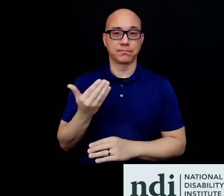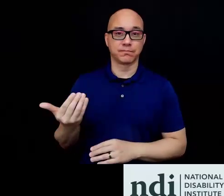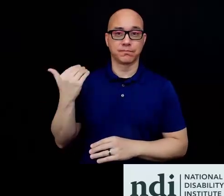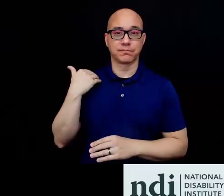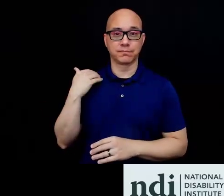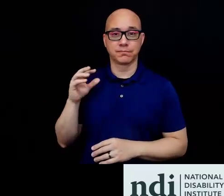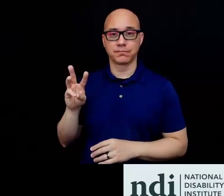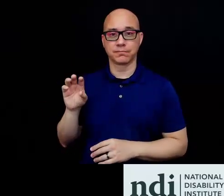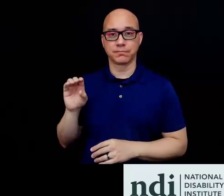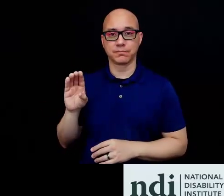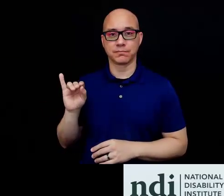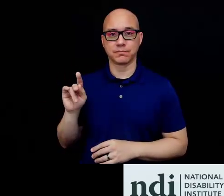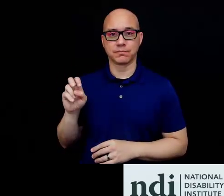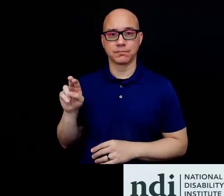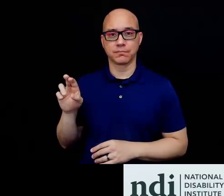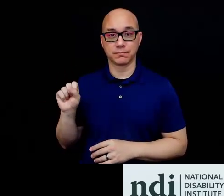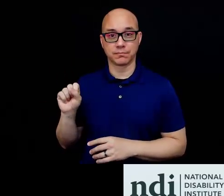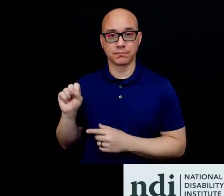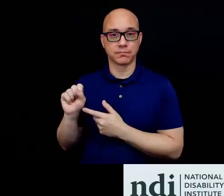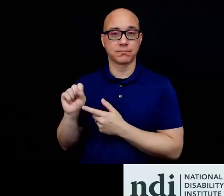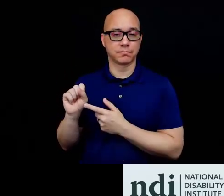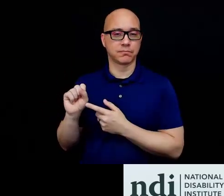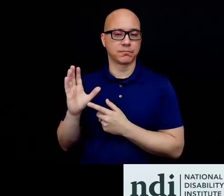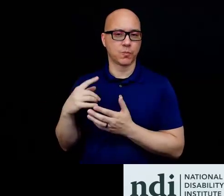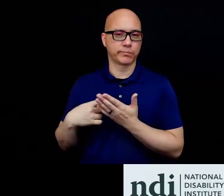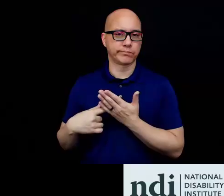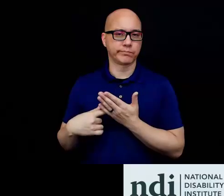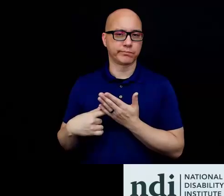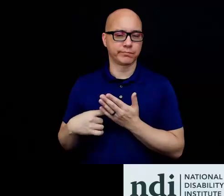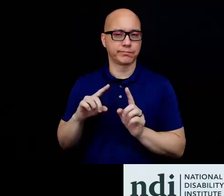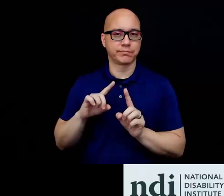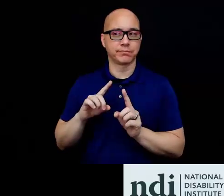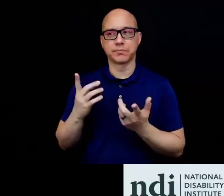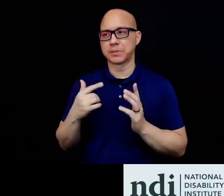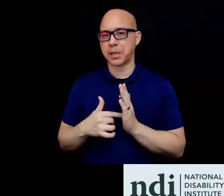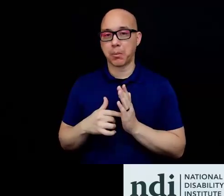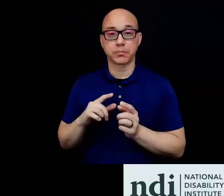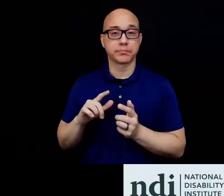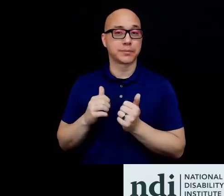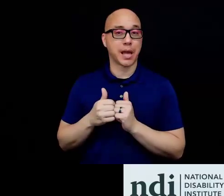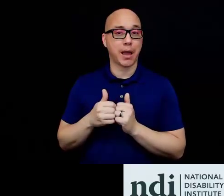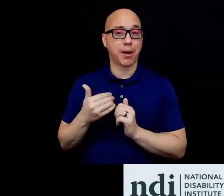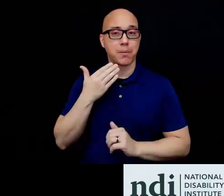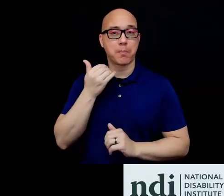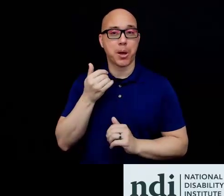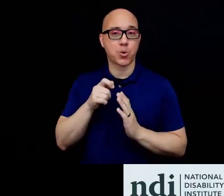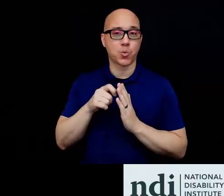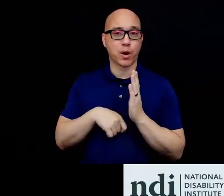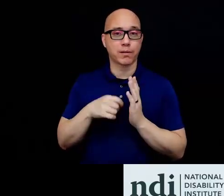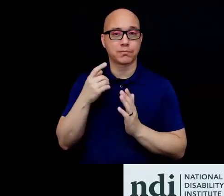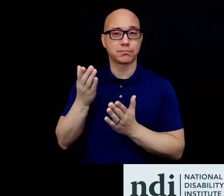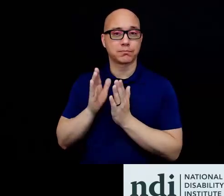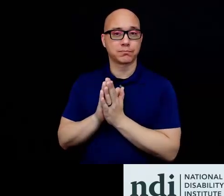archived webinars that kind of go over a little bit more on tips on grant writing, the